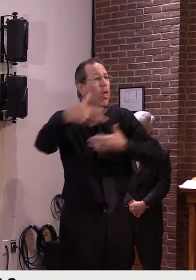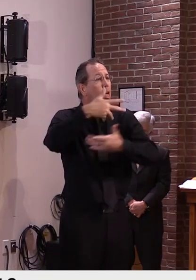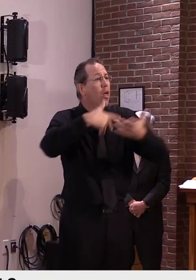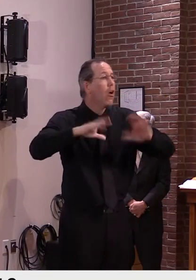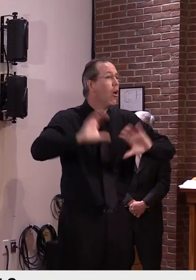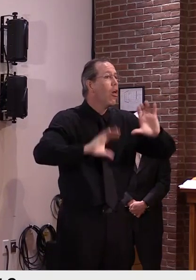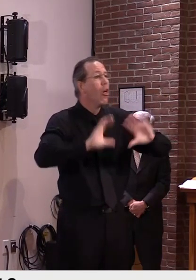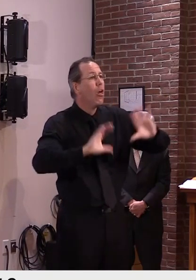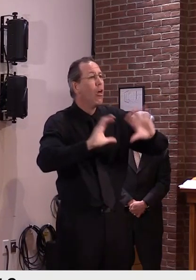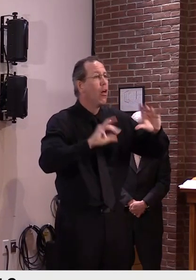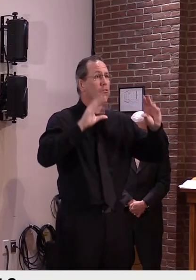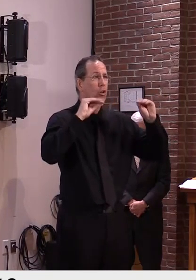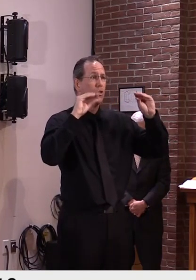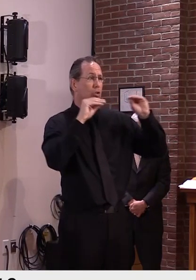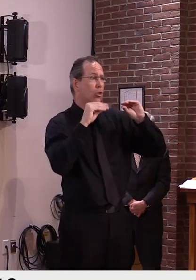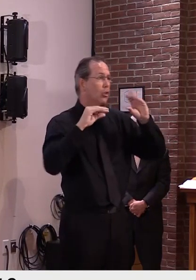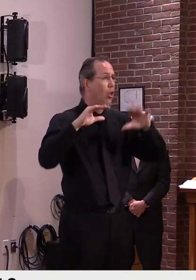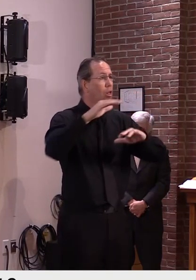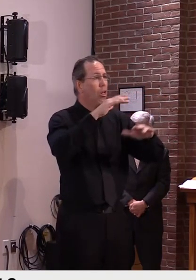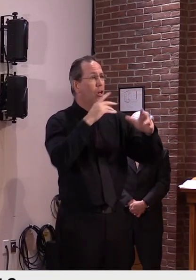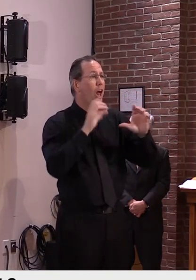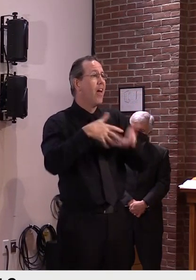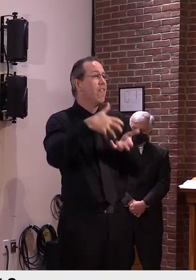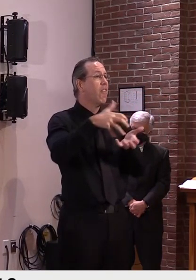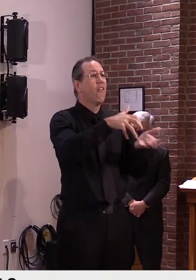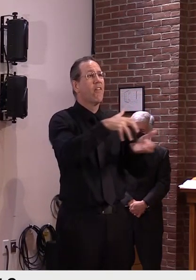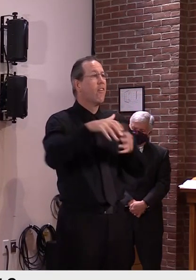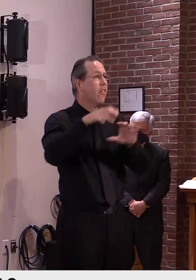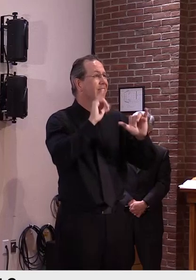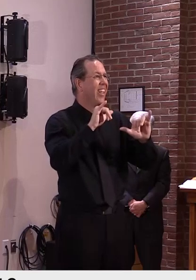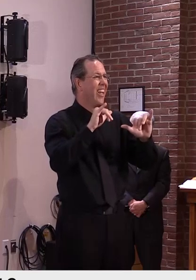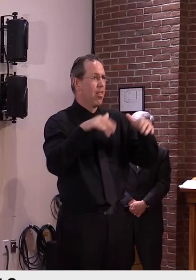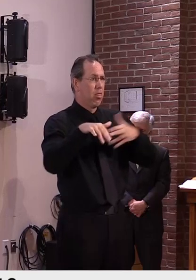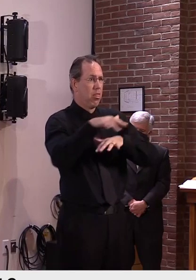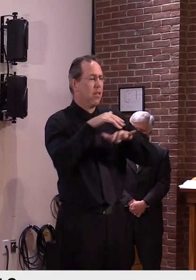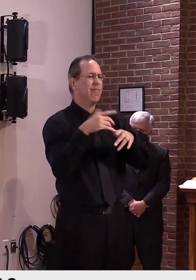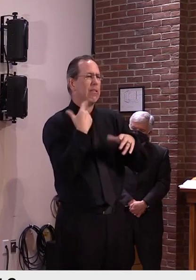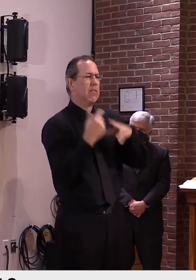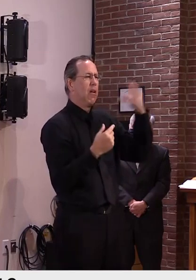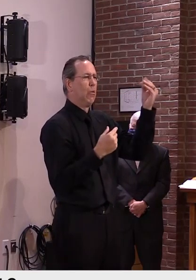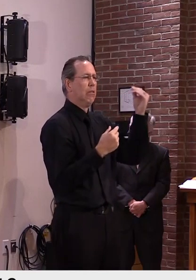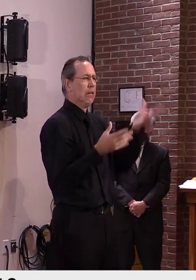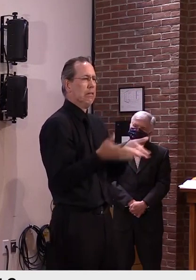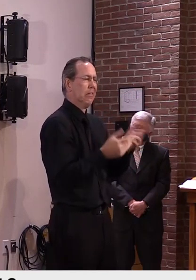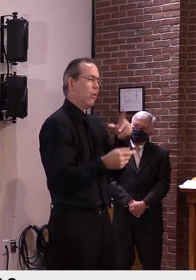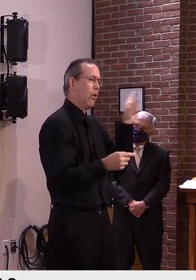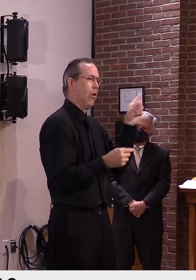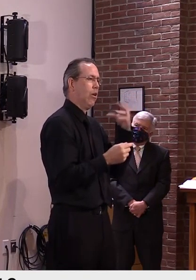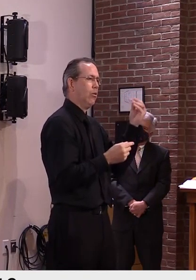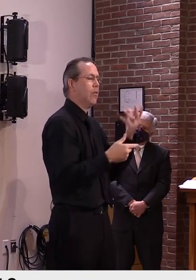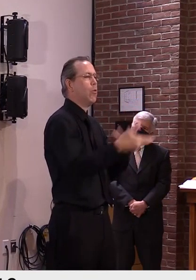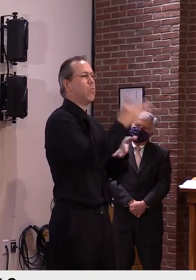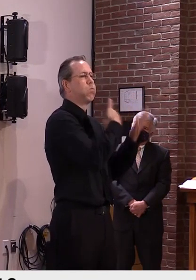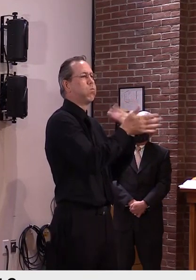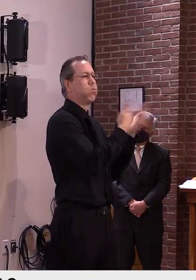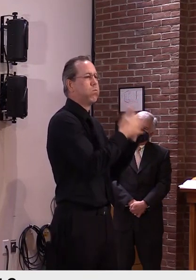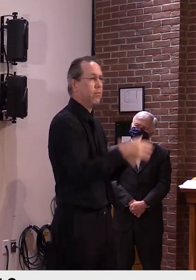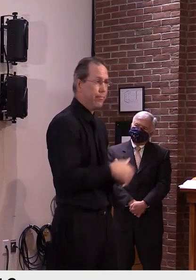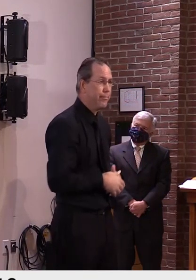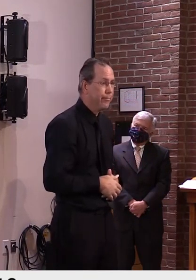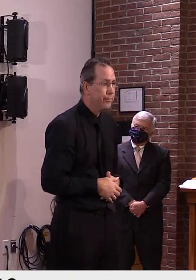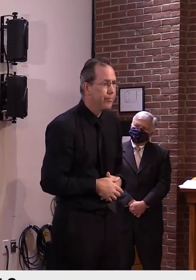So then using the term airborne in this context is focusing more on the aerosolized. I mean, is that correct?